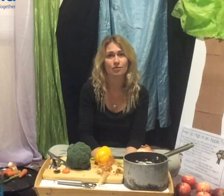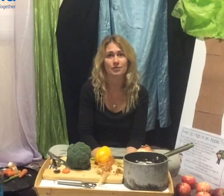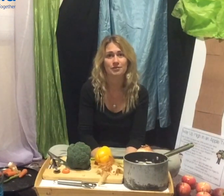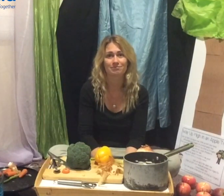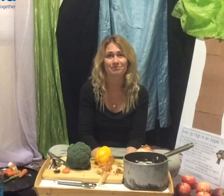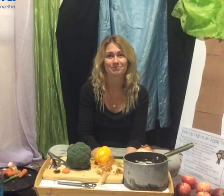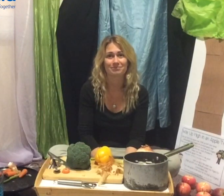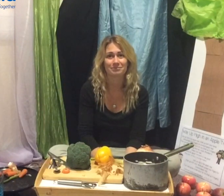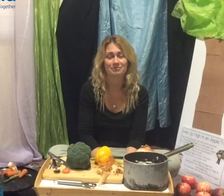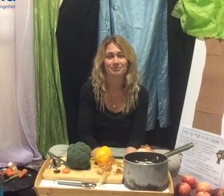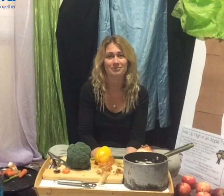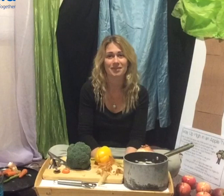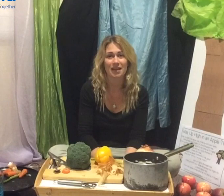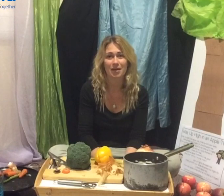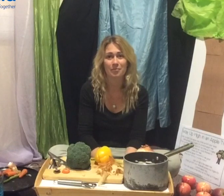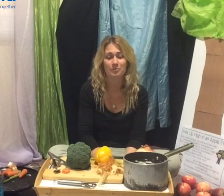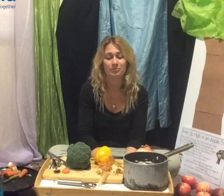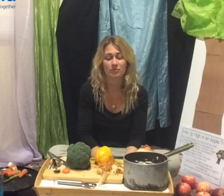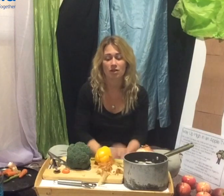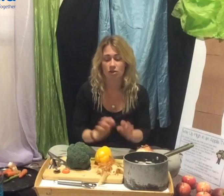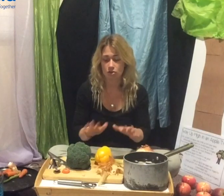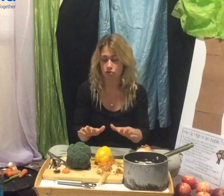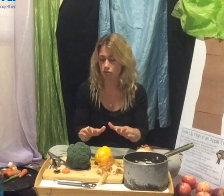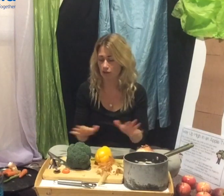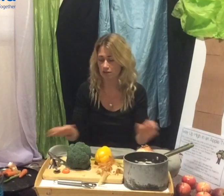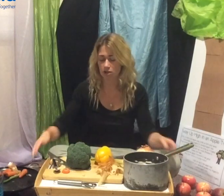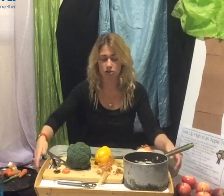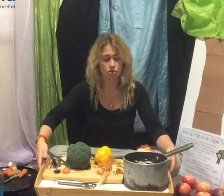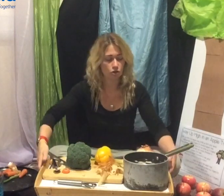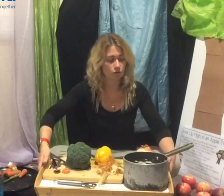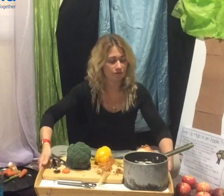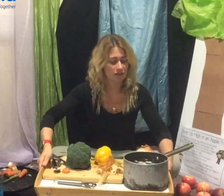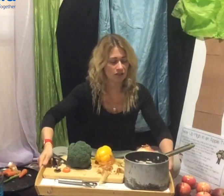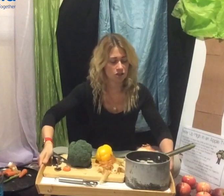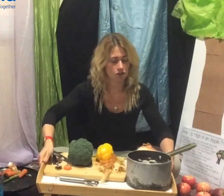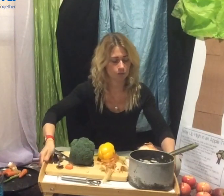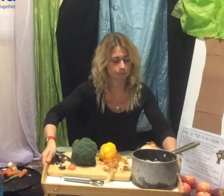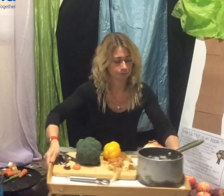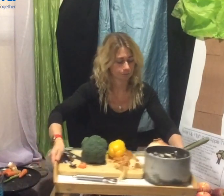else. Okay, so that's our story finished.